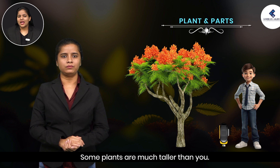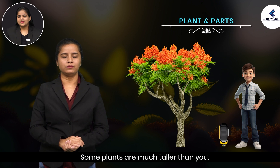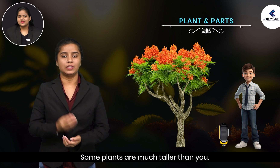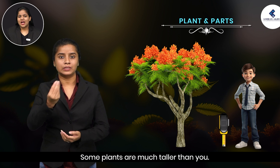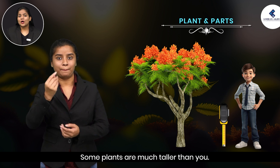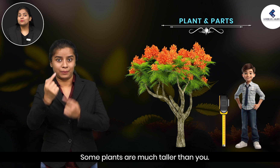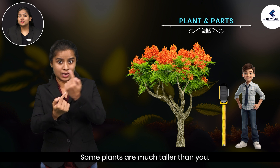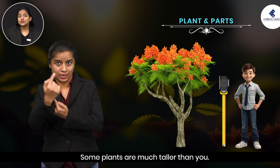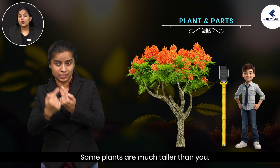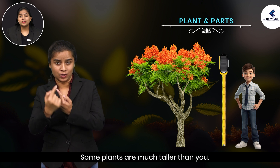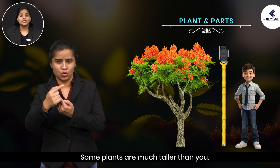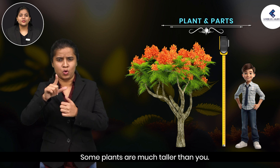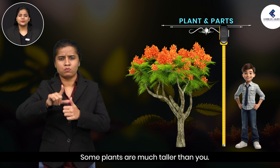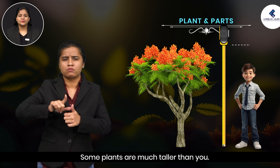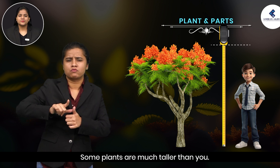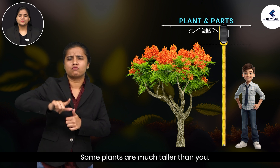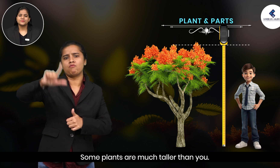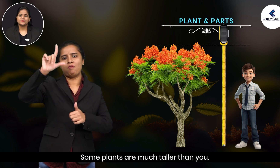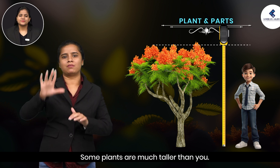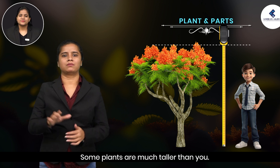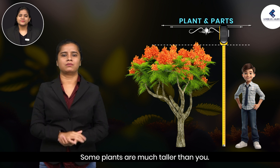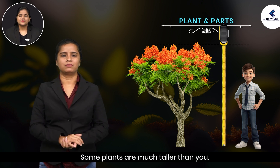Some plants are much taller than you.